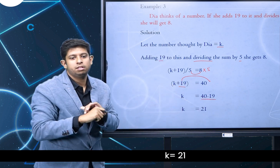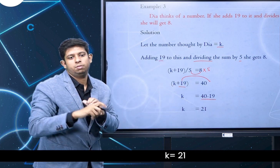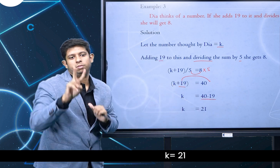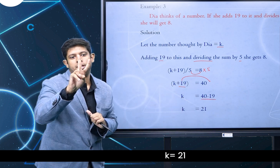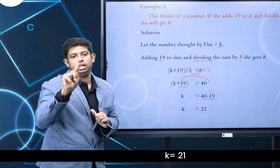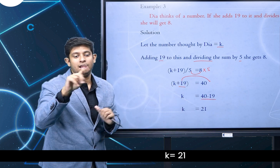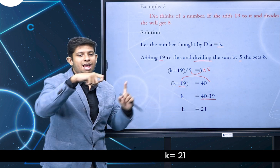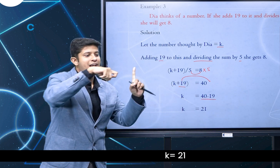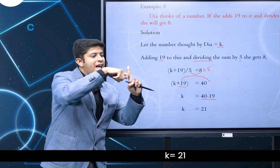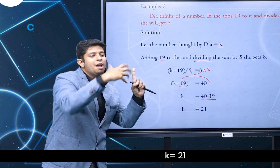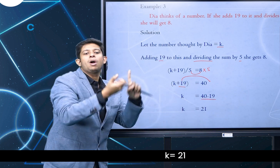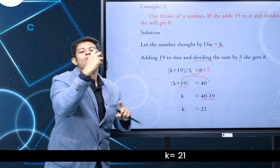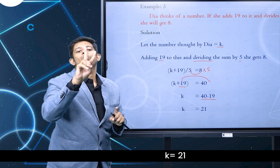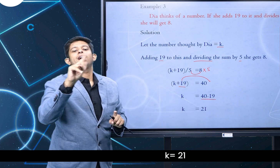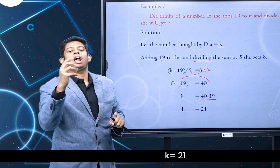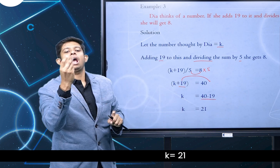K equals to 21.